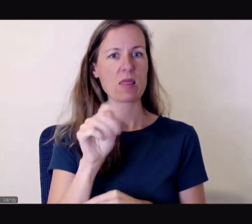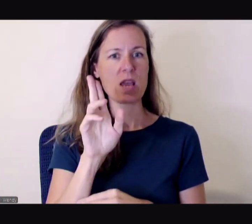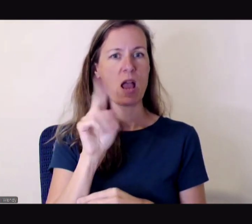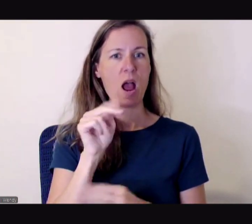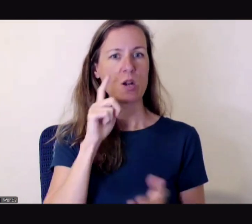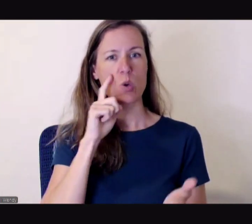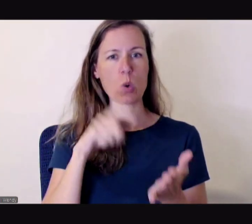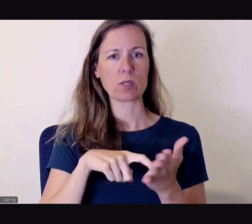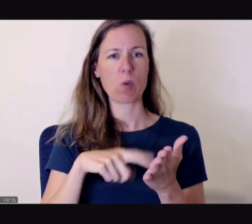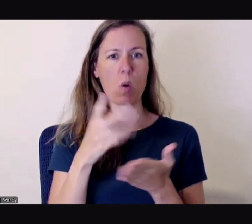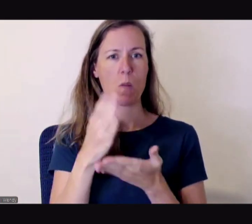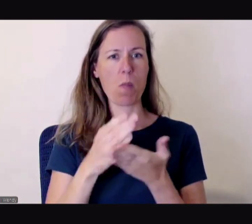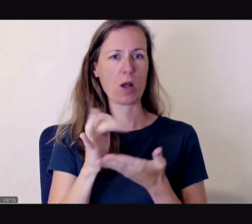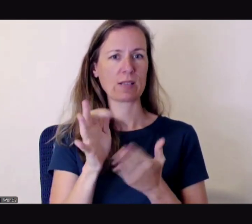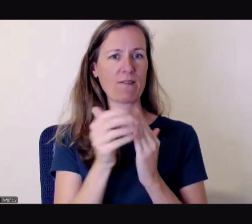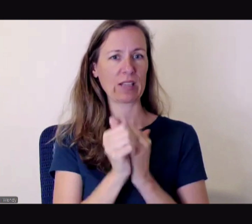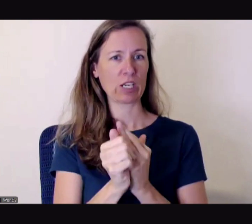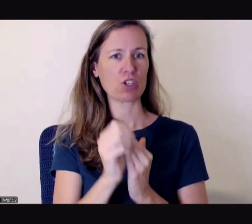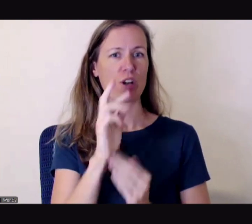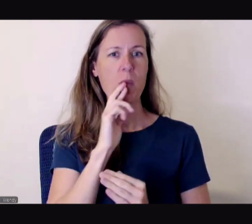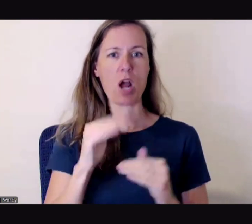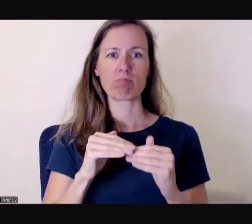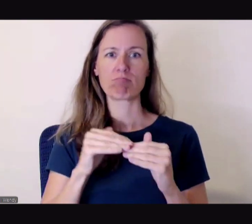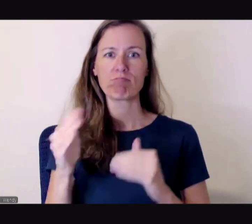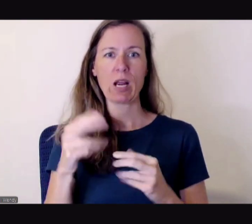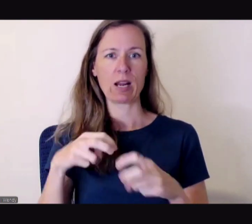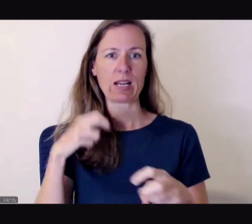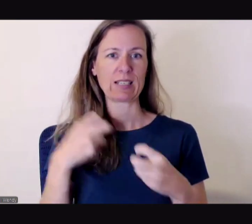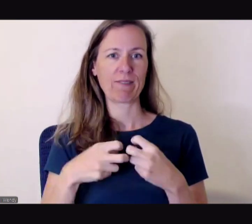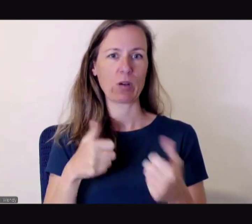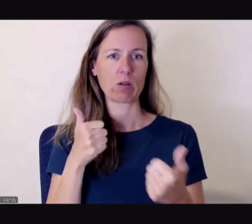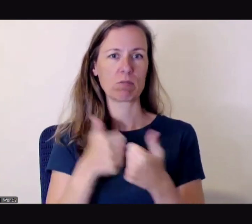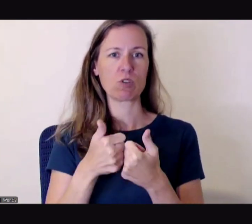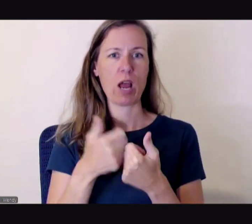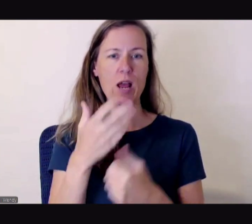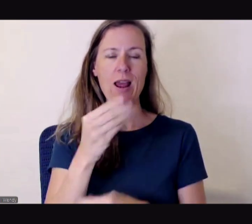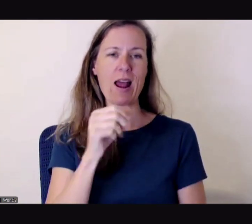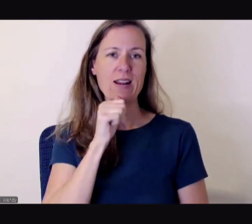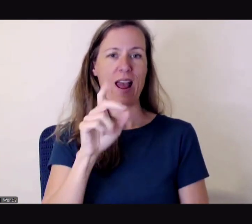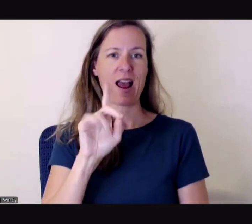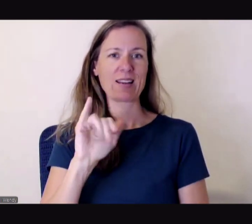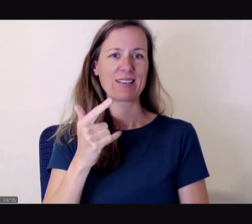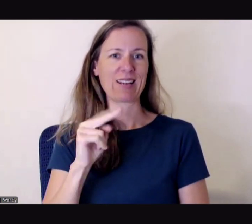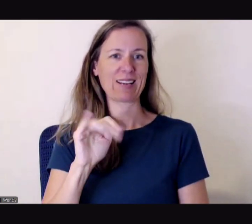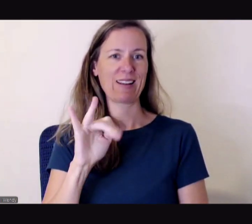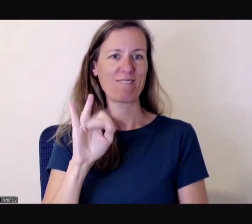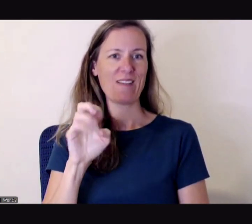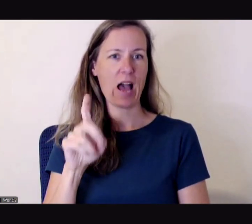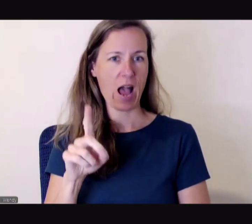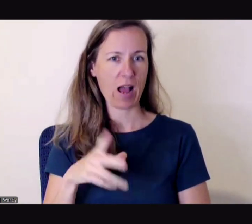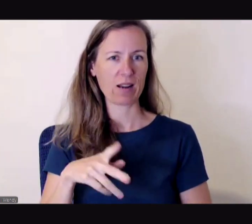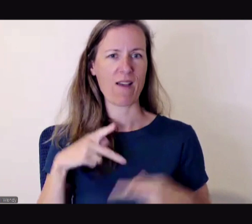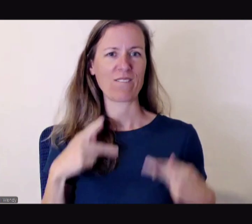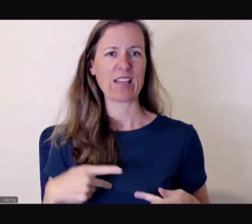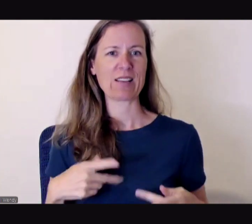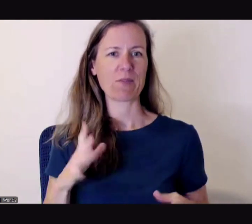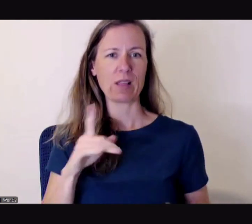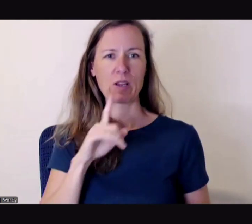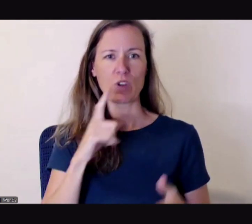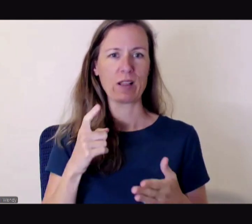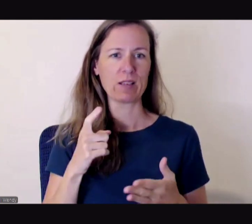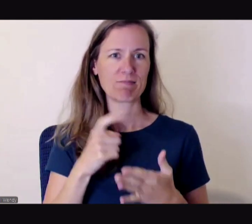often undignified, physically taxing and mundane work. I would like to thank outgoing Mayor Casey Munyene and her